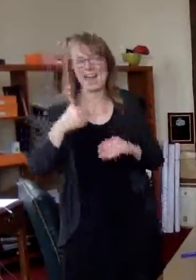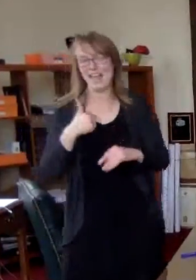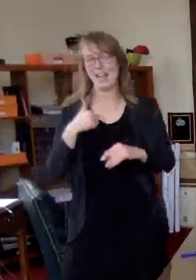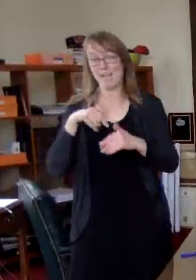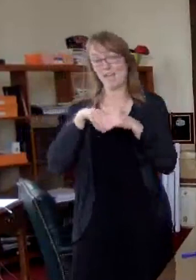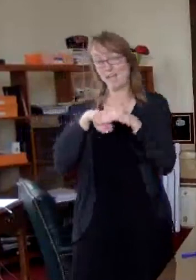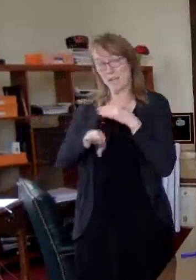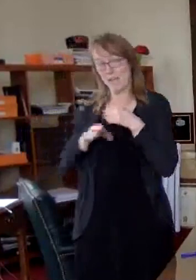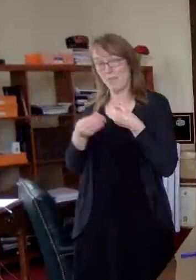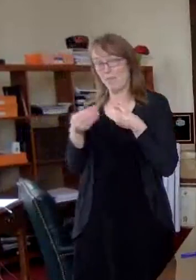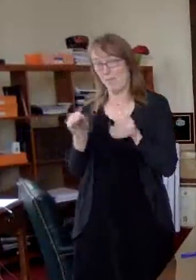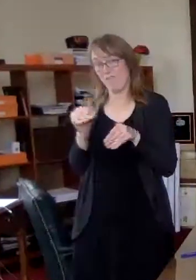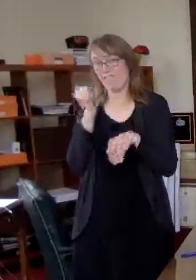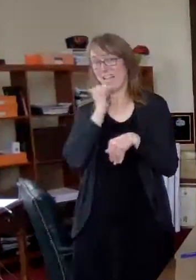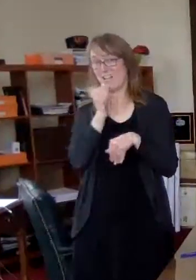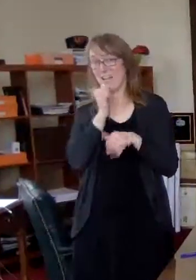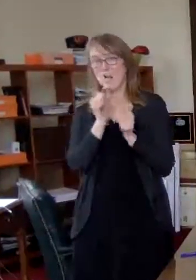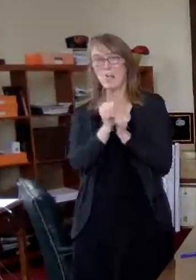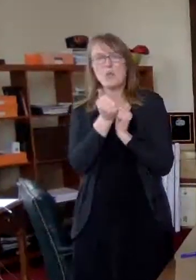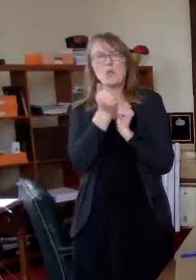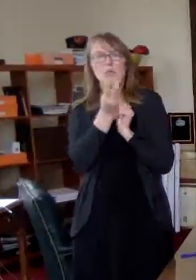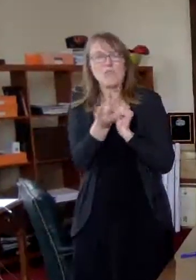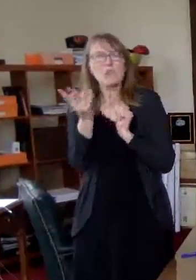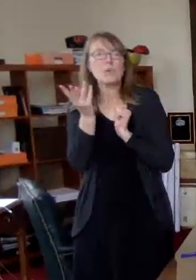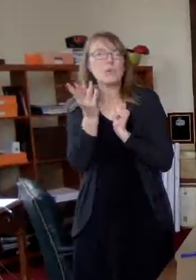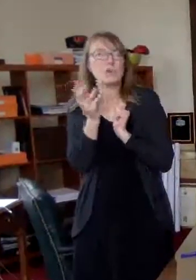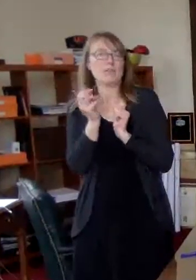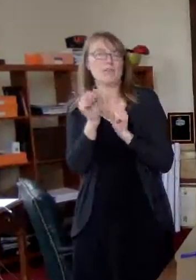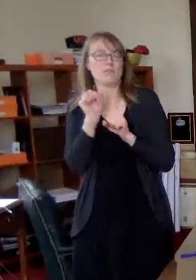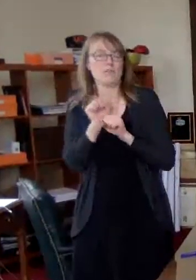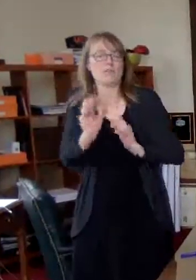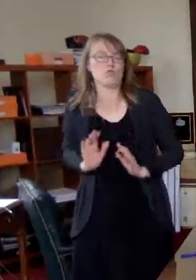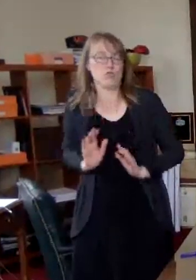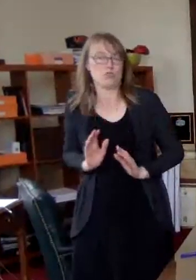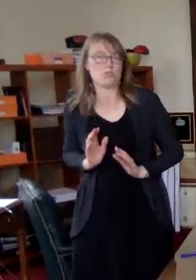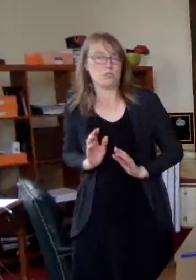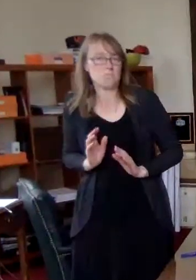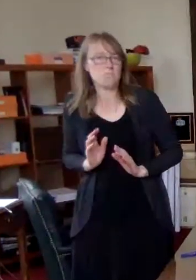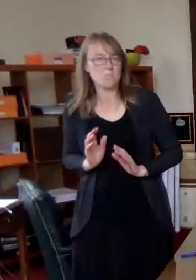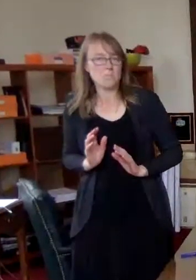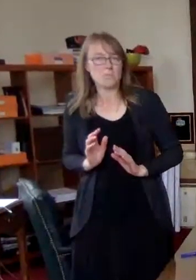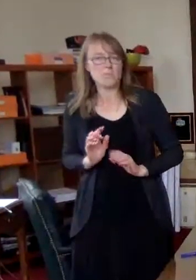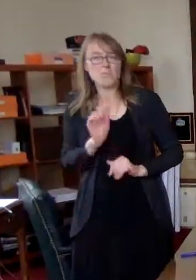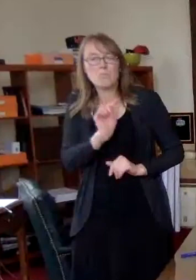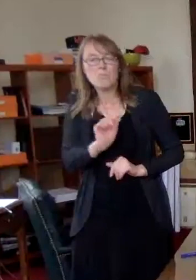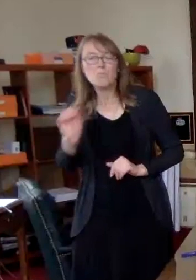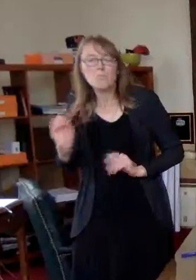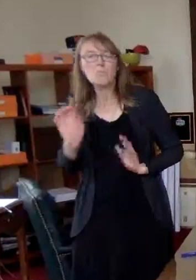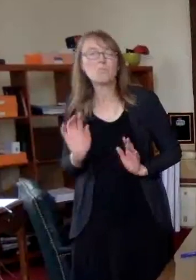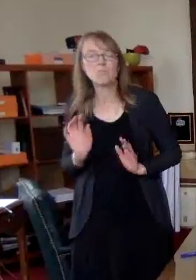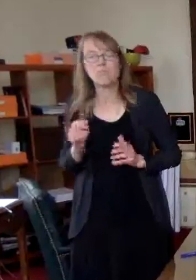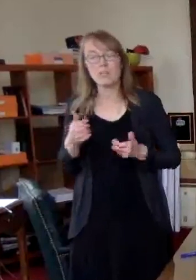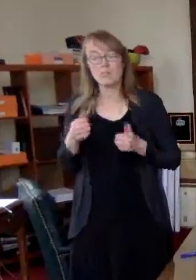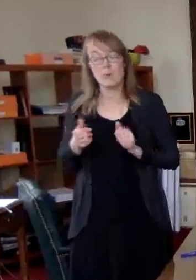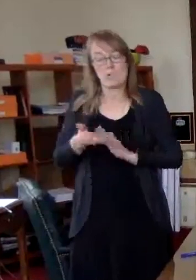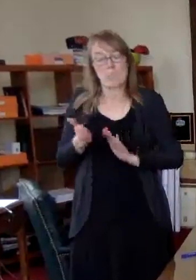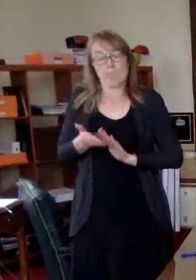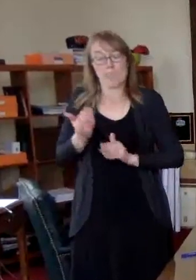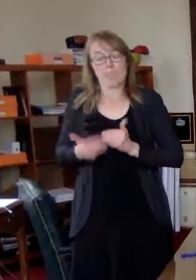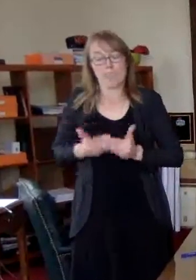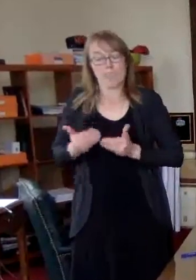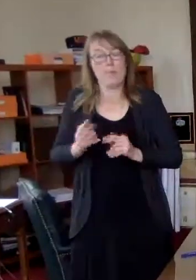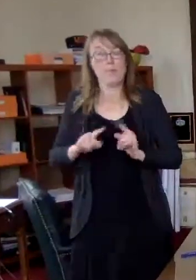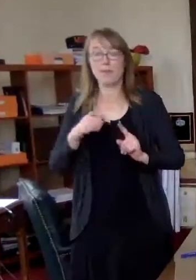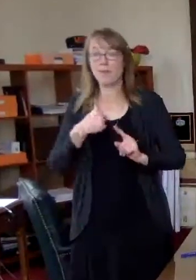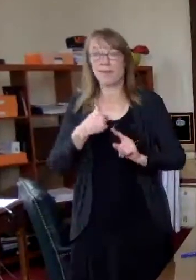people to try to handle questions and try to keep the wheels on, as we say. But I'm not going out to